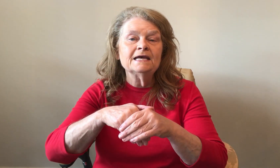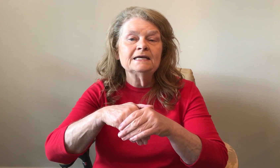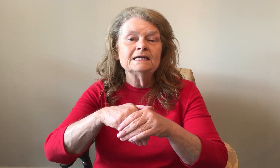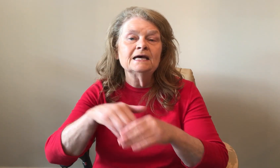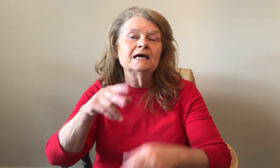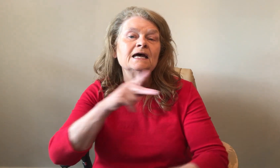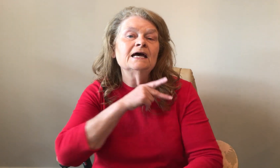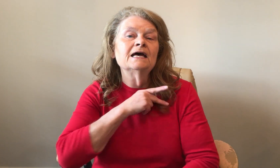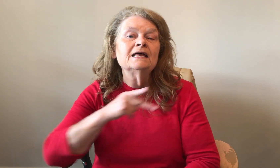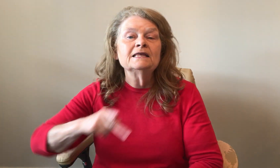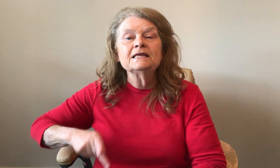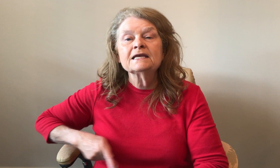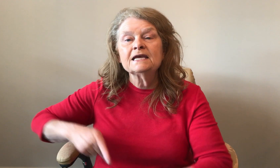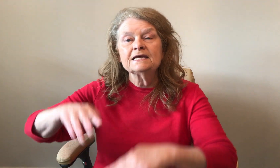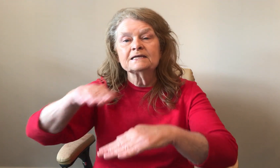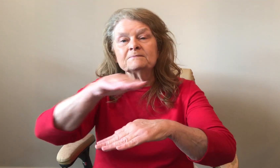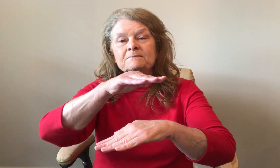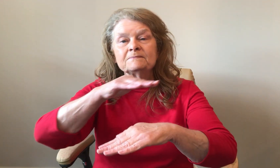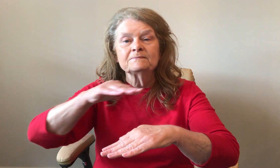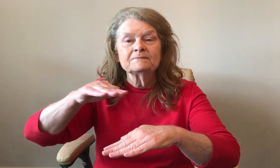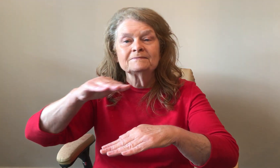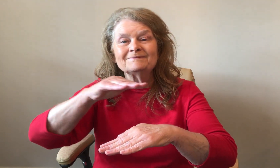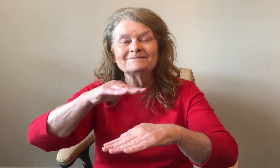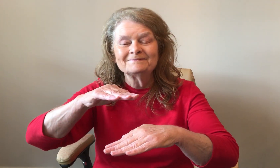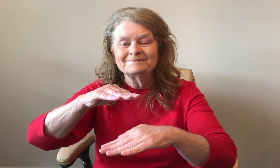in the kingdom.